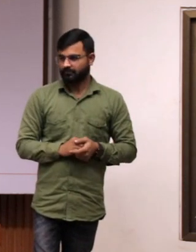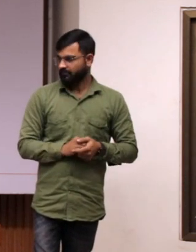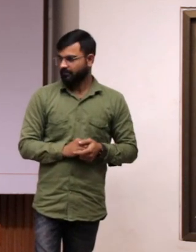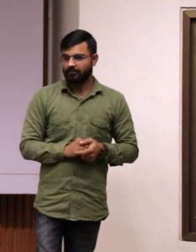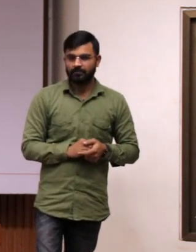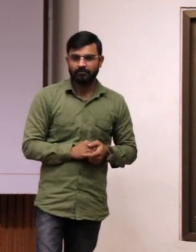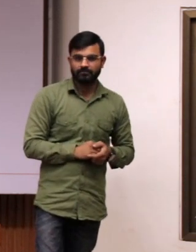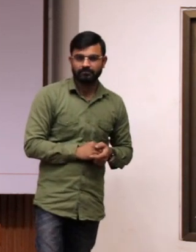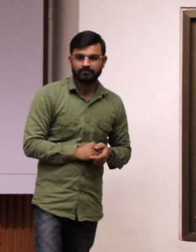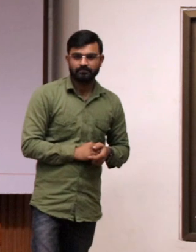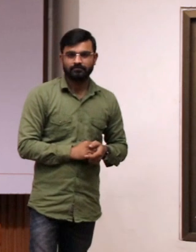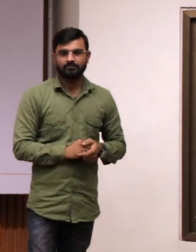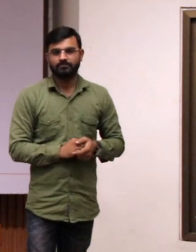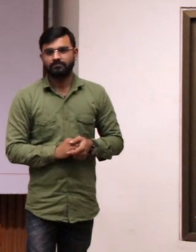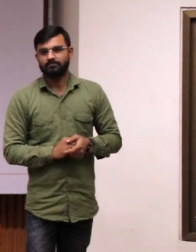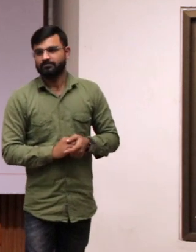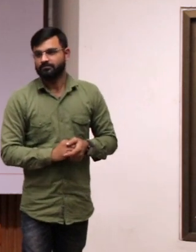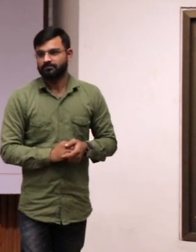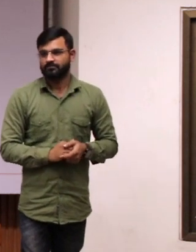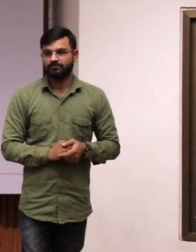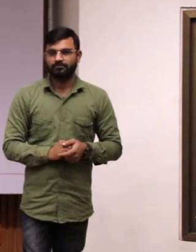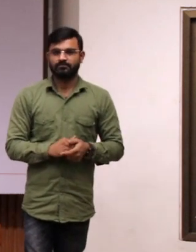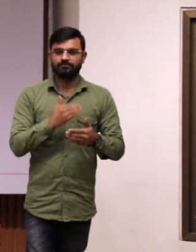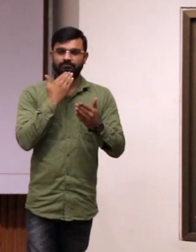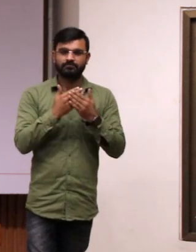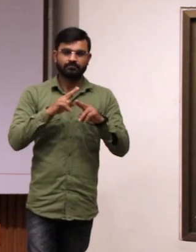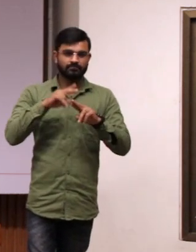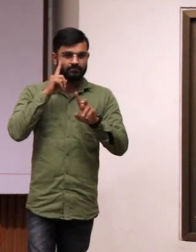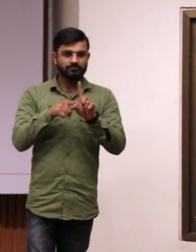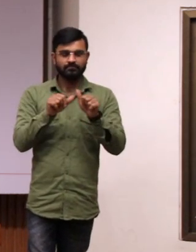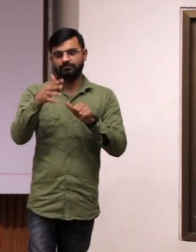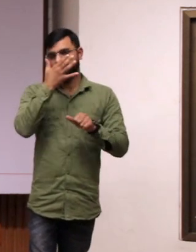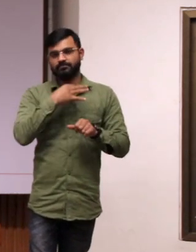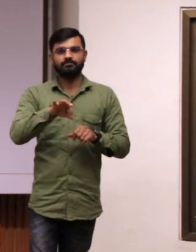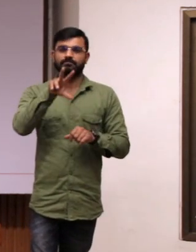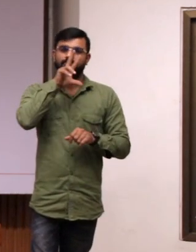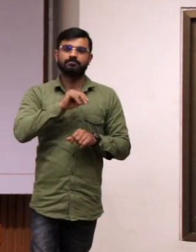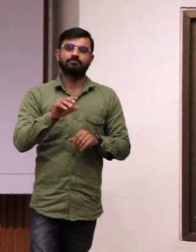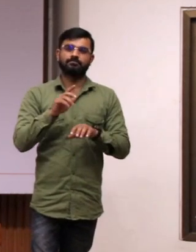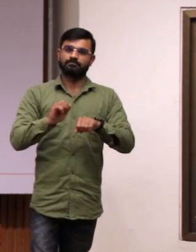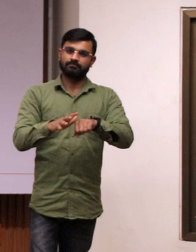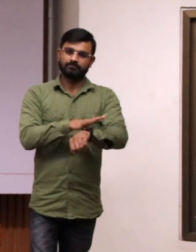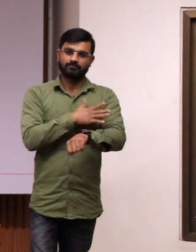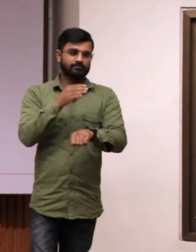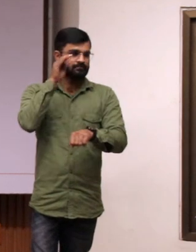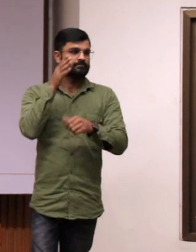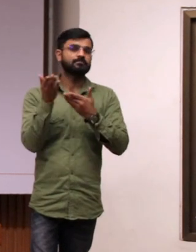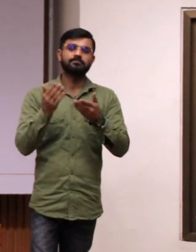Yes, please. Bijay. So thank you, Faiyaz, for a lovely talk. It's inspiring to hear